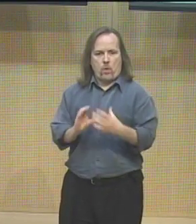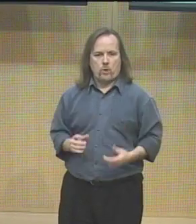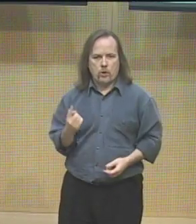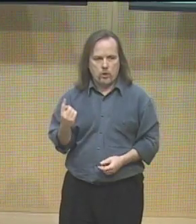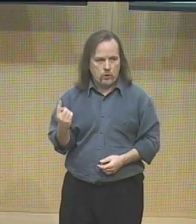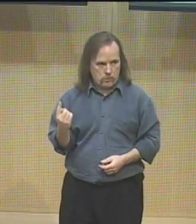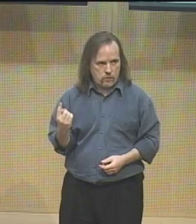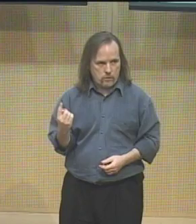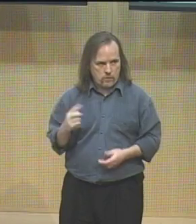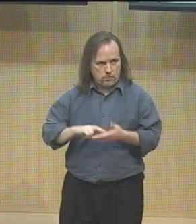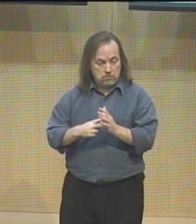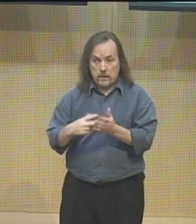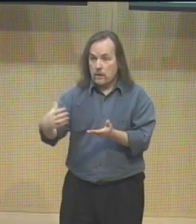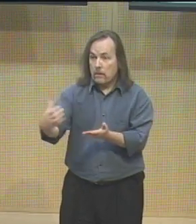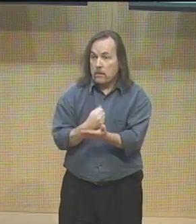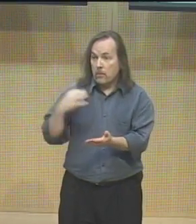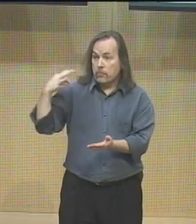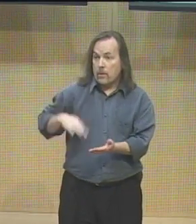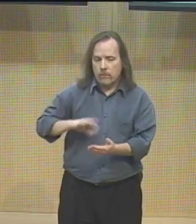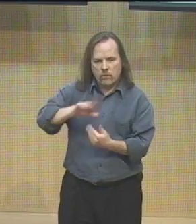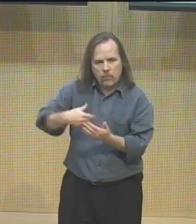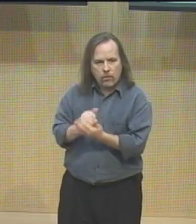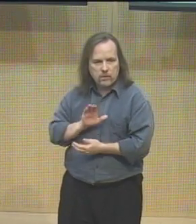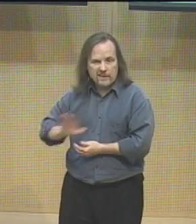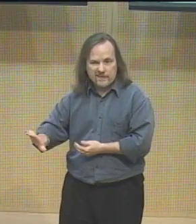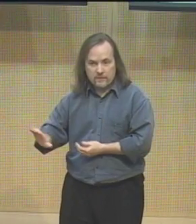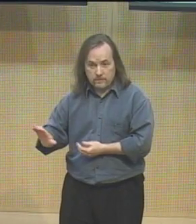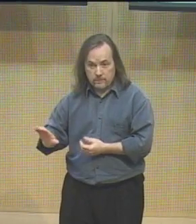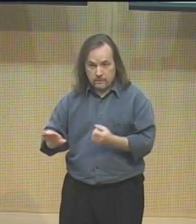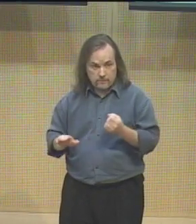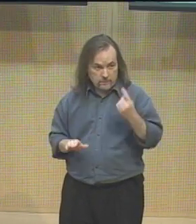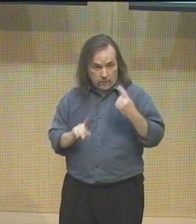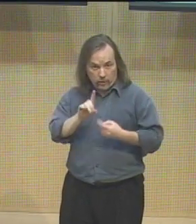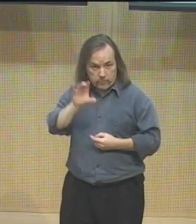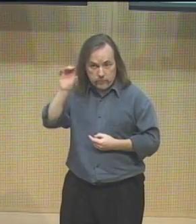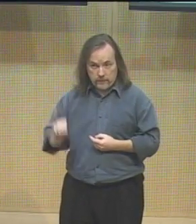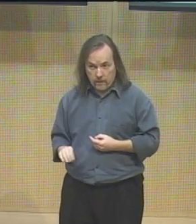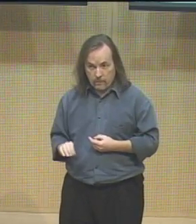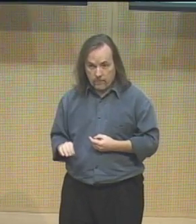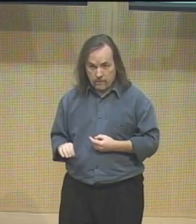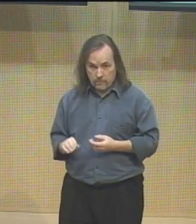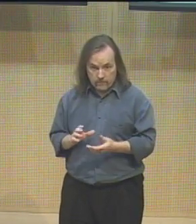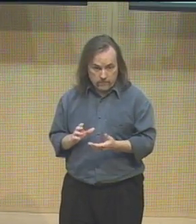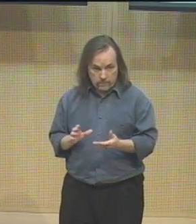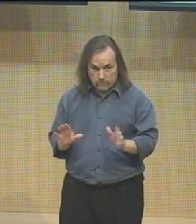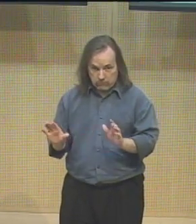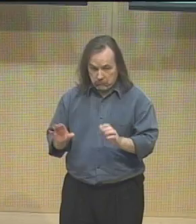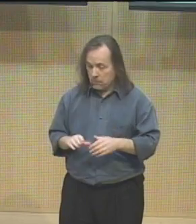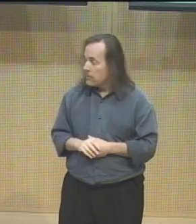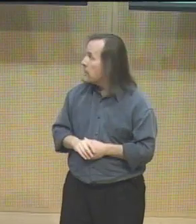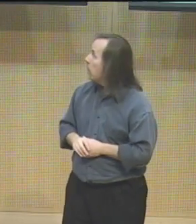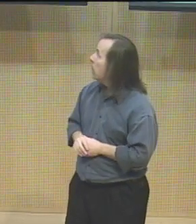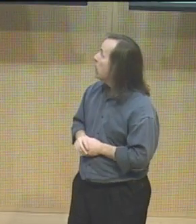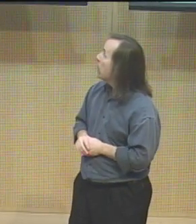If a company has one owner, that owner earns all of the profit and incurs all of the losses.